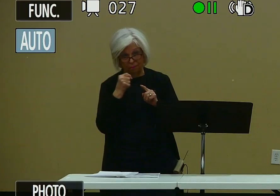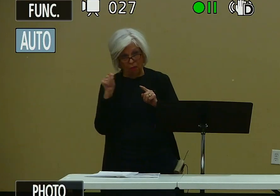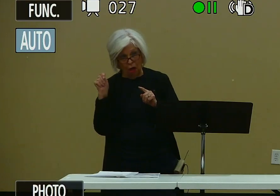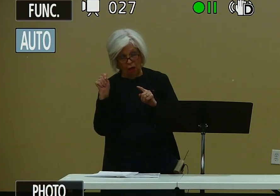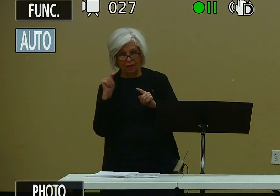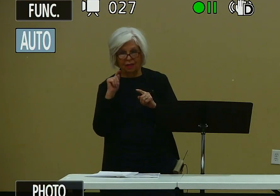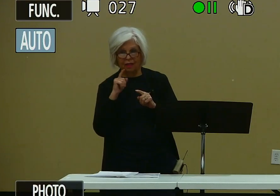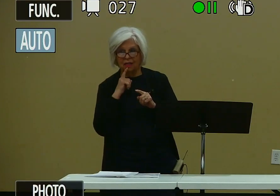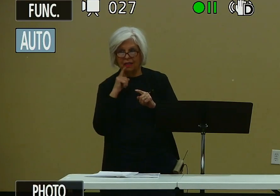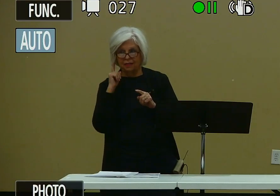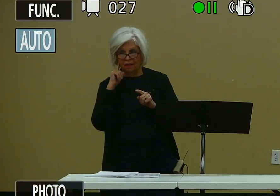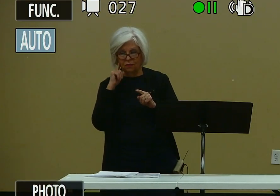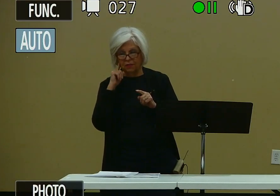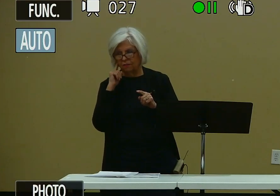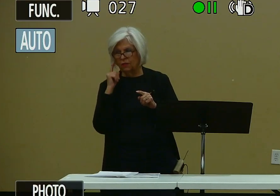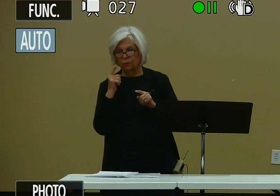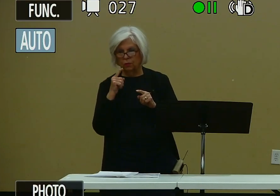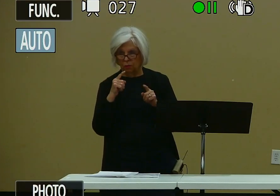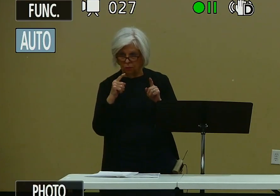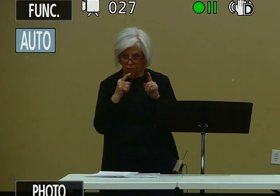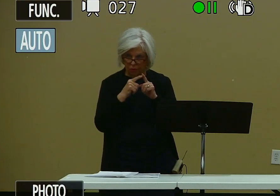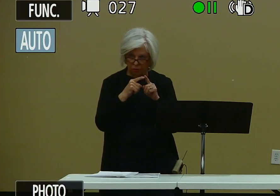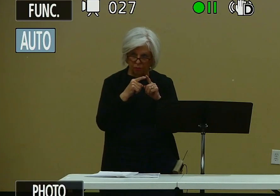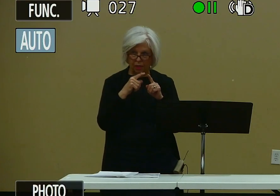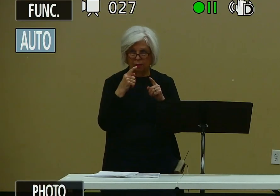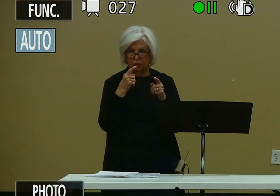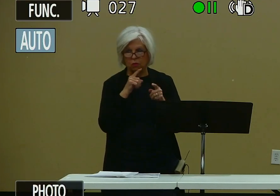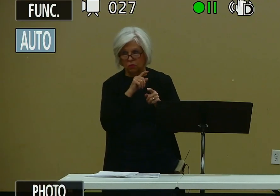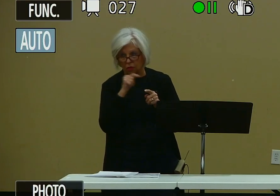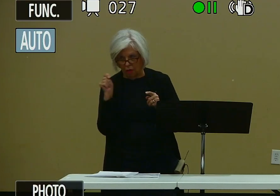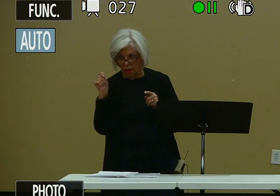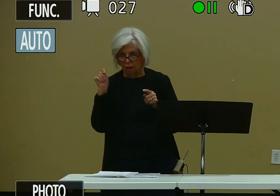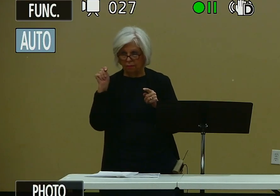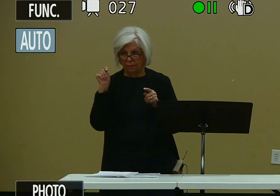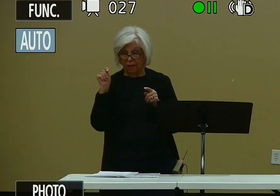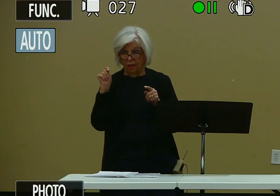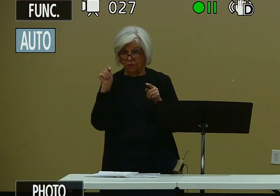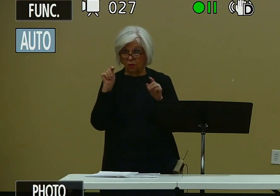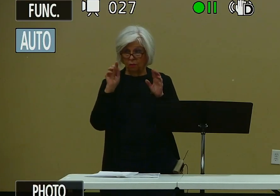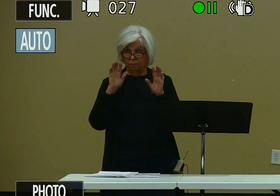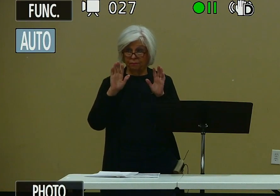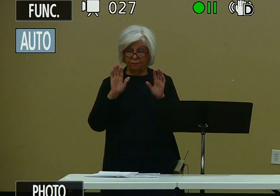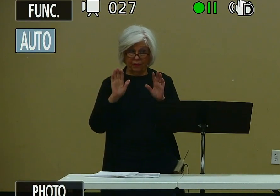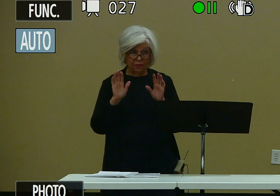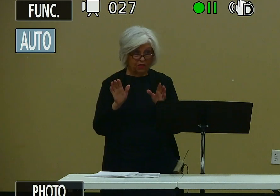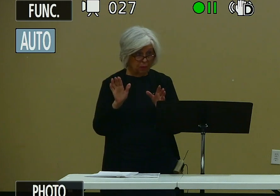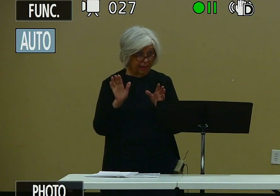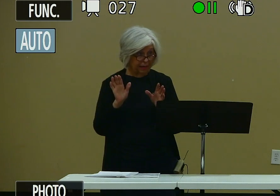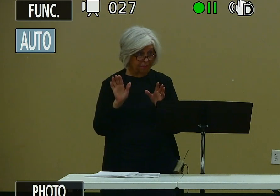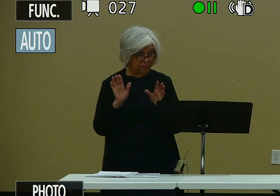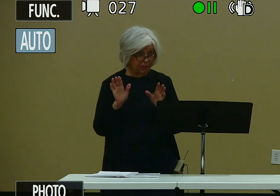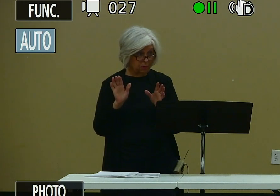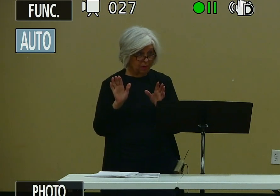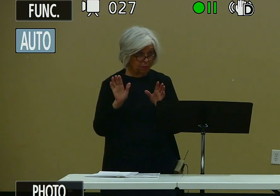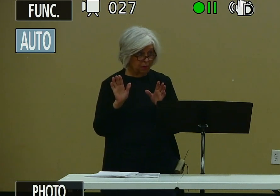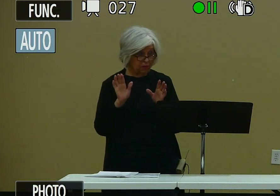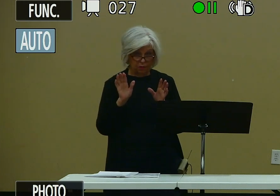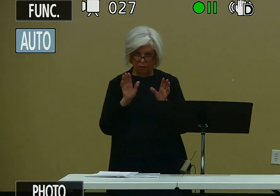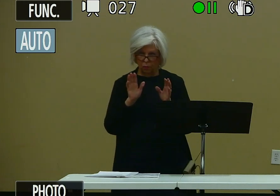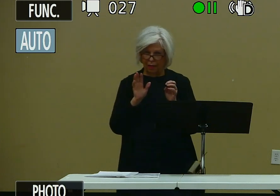the deaf. The deaf don't use to, they don't use the. So that's what I have the biggest problem with is when I meet a